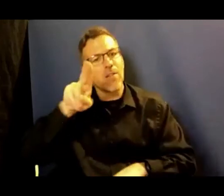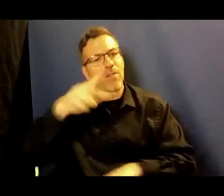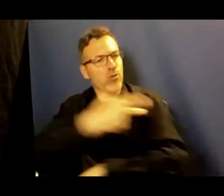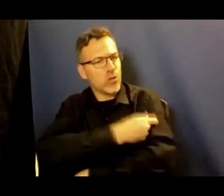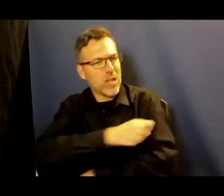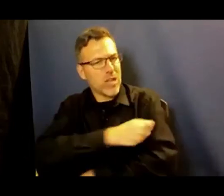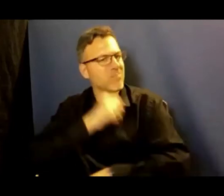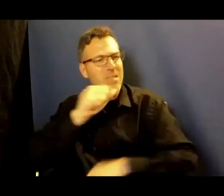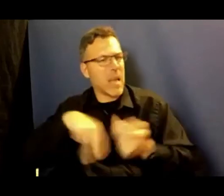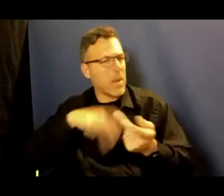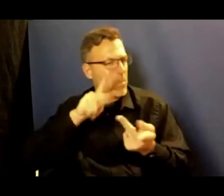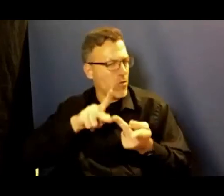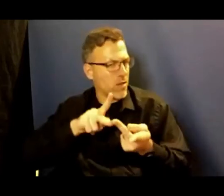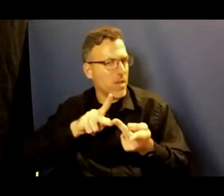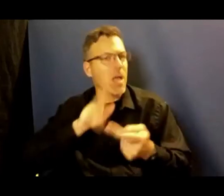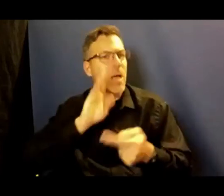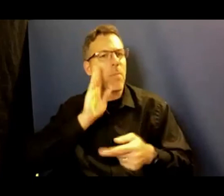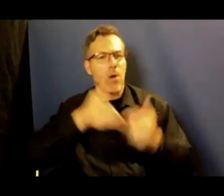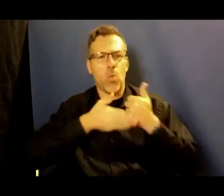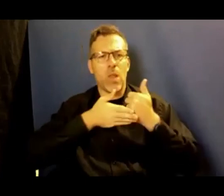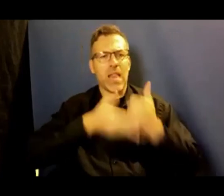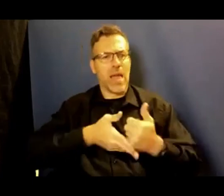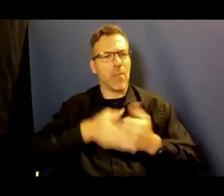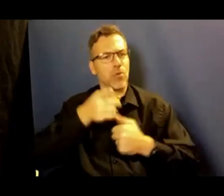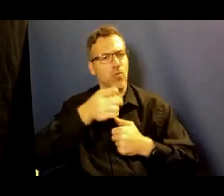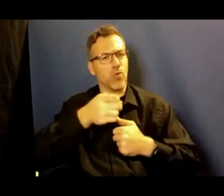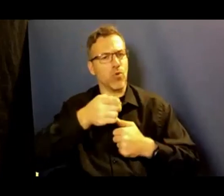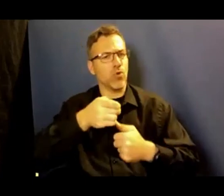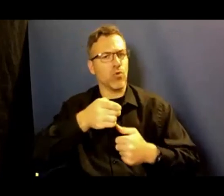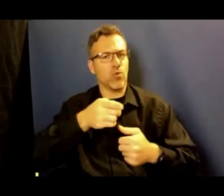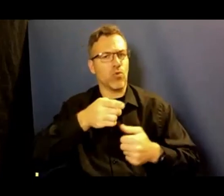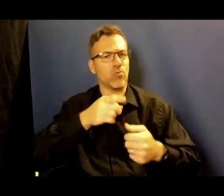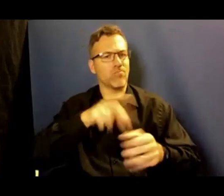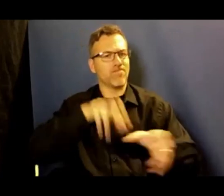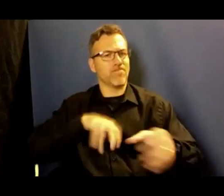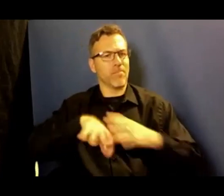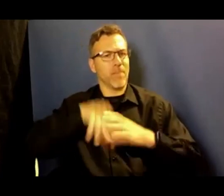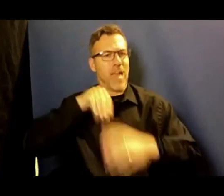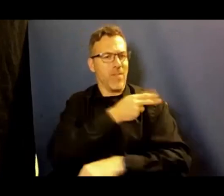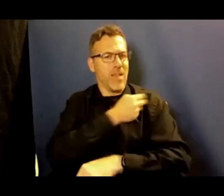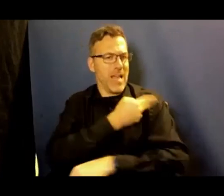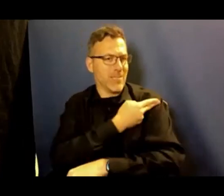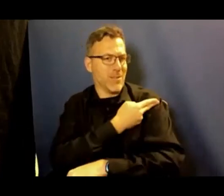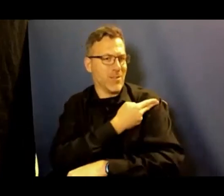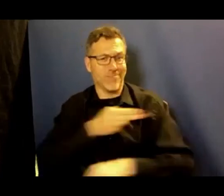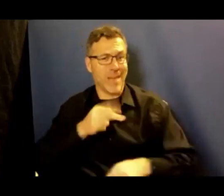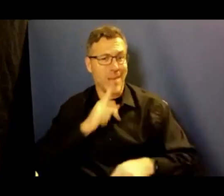of the hospital, which is probably not a great place to be right now after my last question.